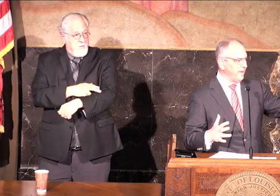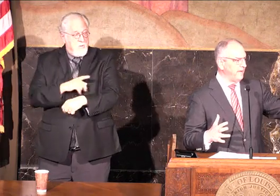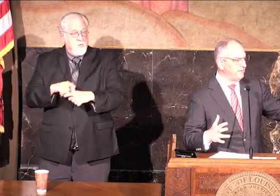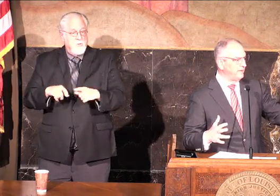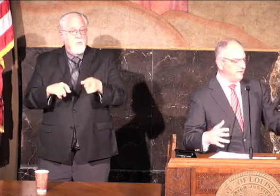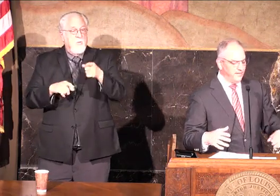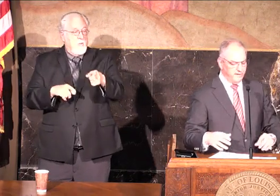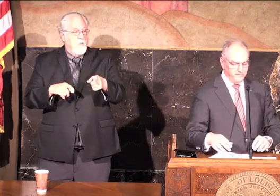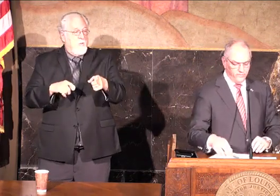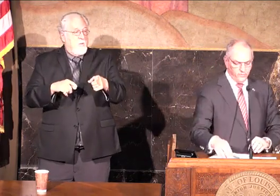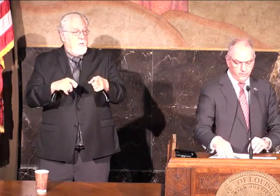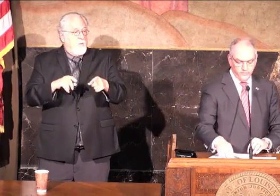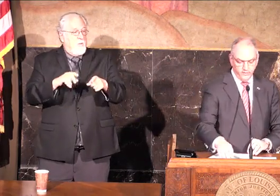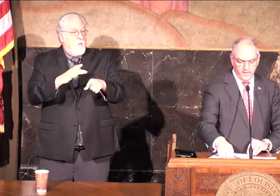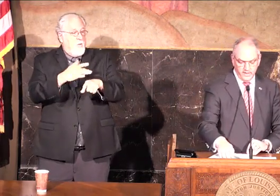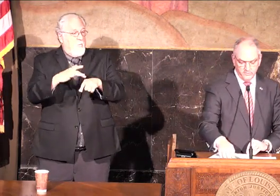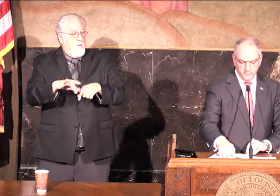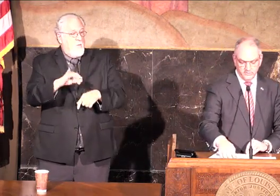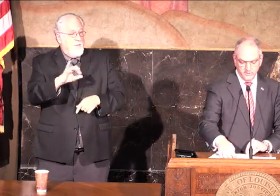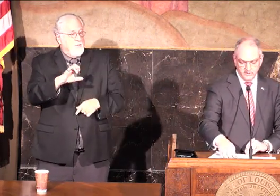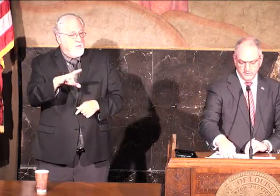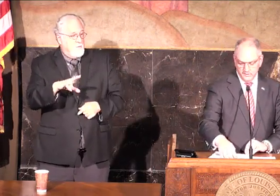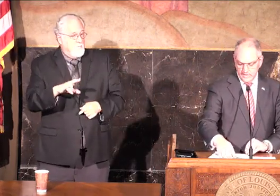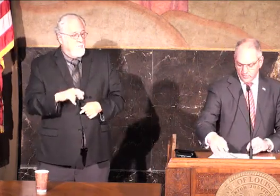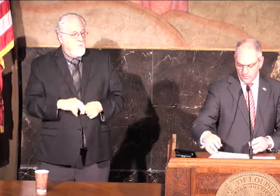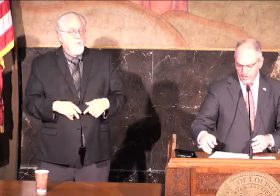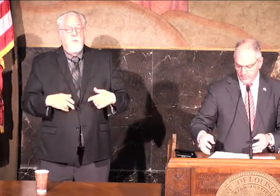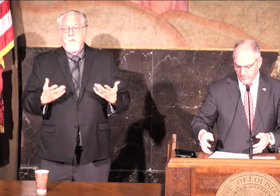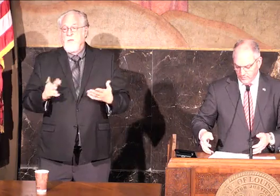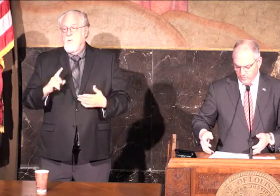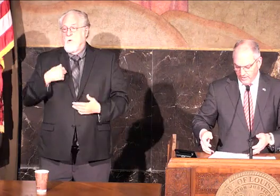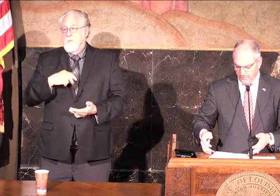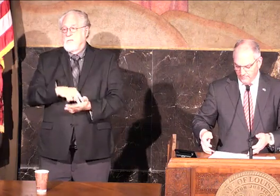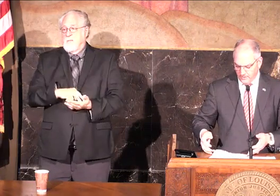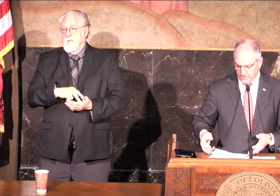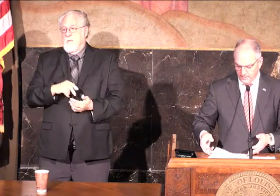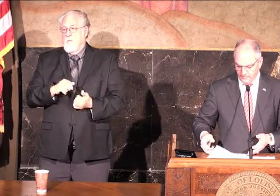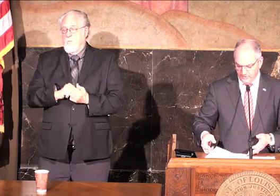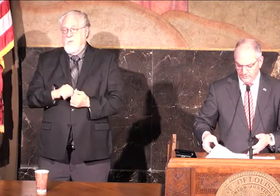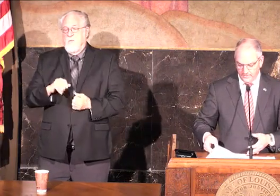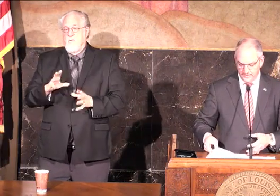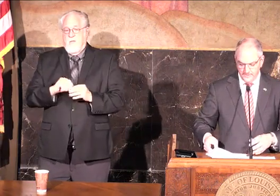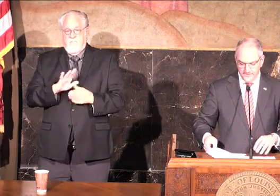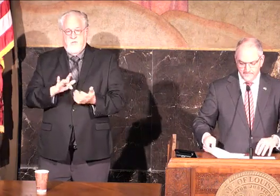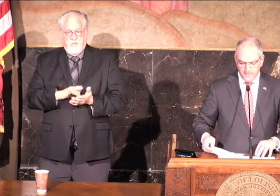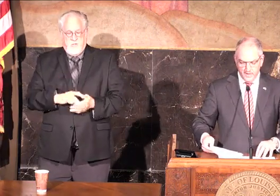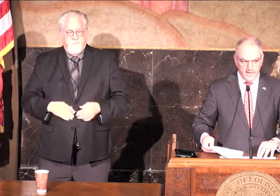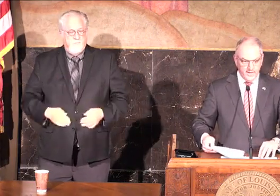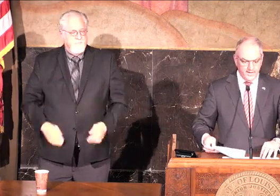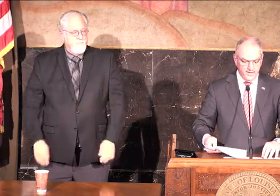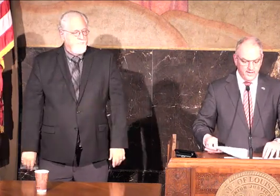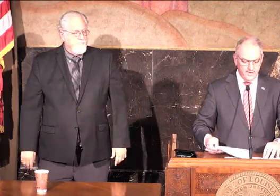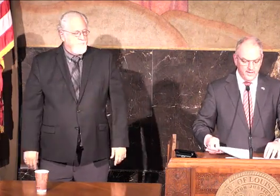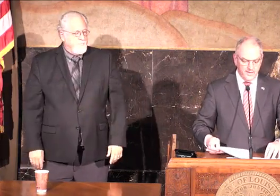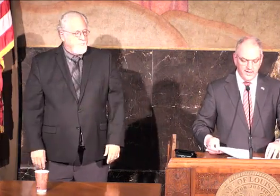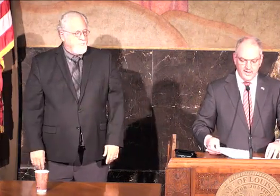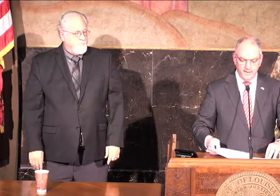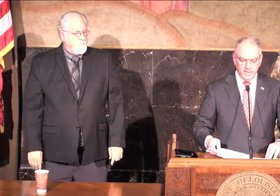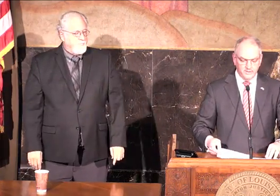the capacity for the hospitals. So that's where we're at with the Morial Convention Center. And